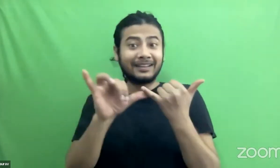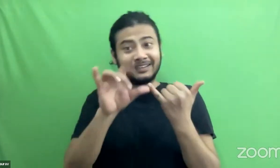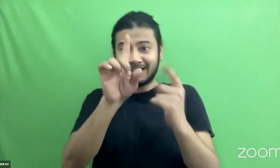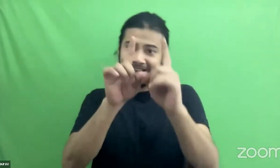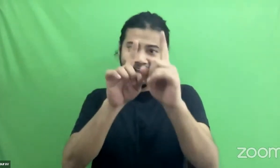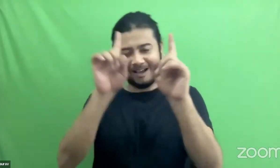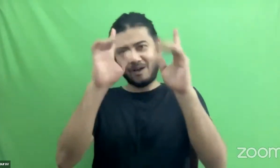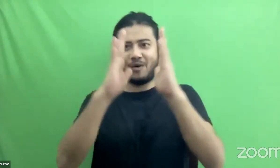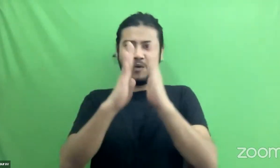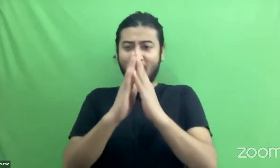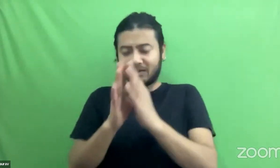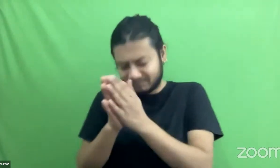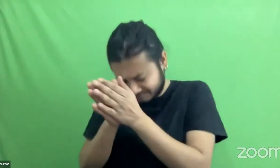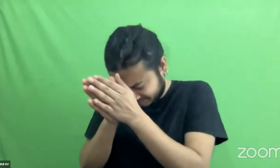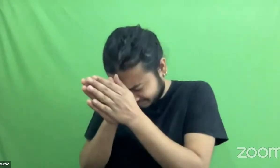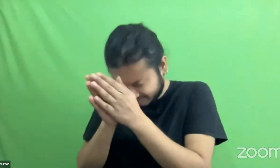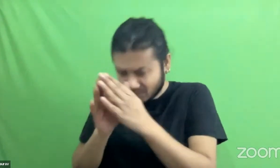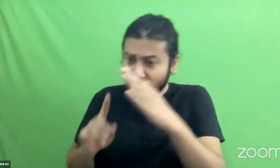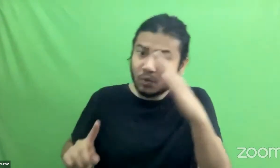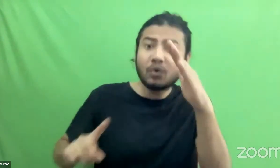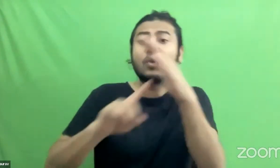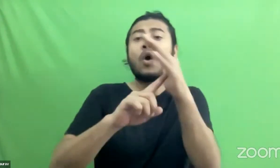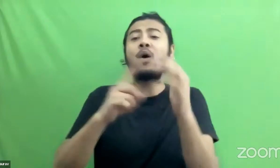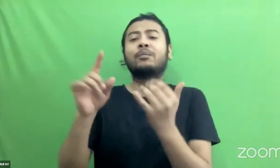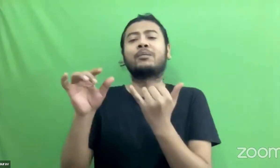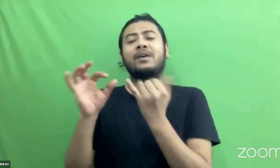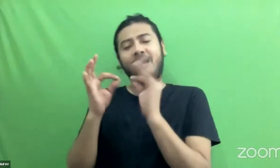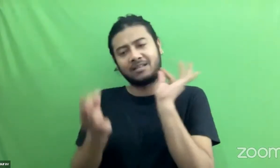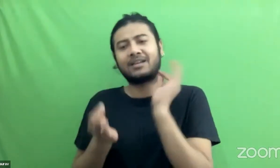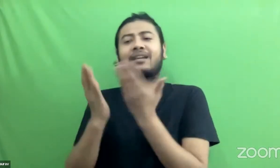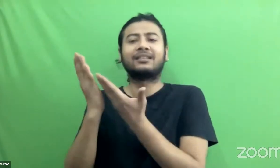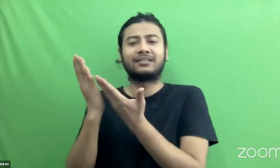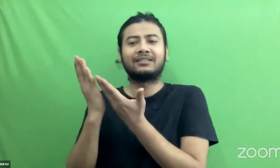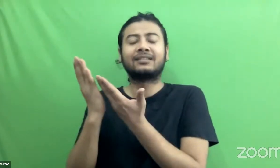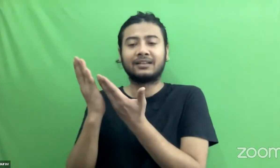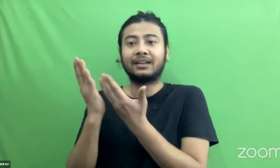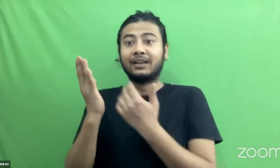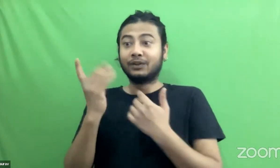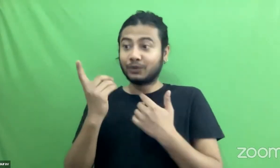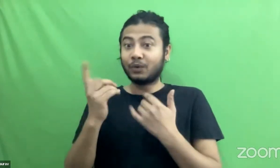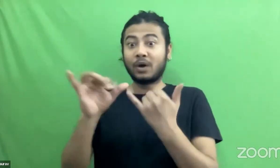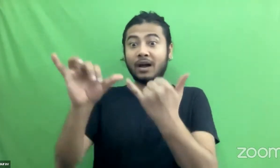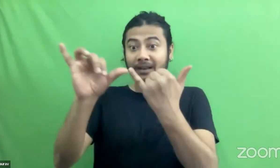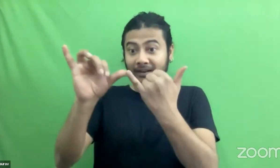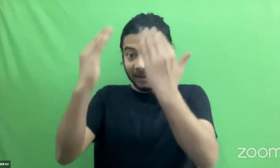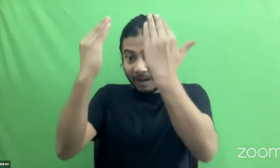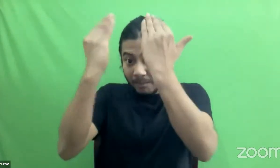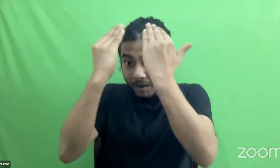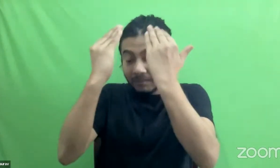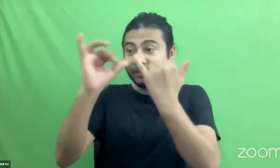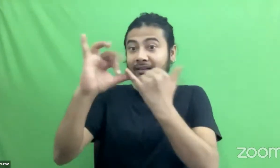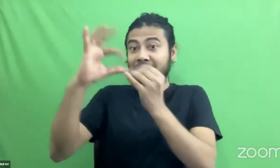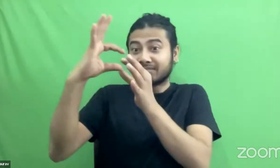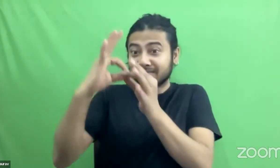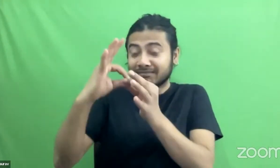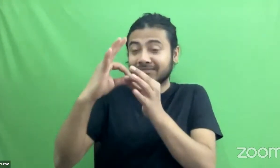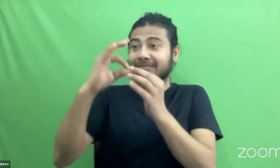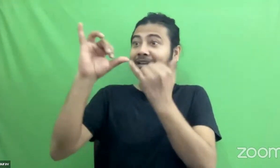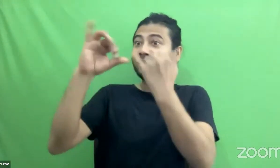take mercy, if we want that Krishna should take mercy on us, then we approach Radharani. So in this mantra, in this